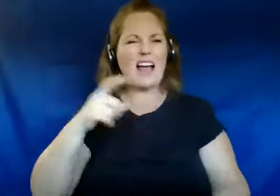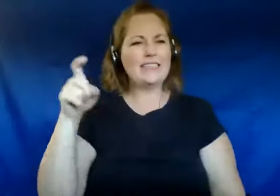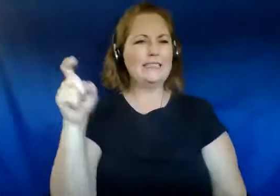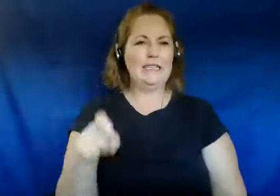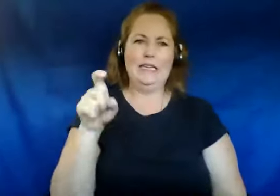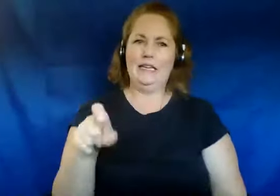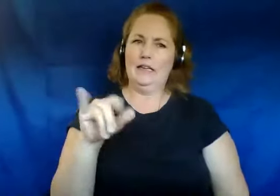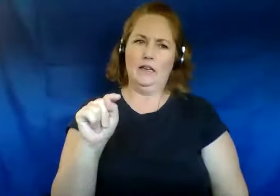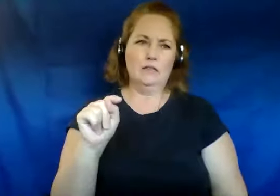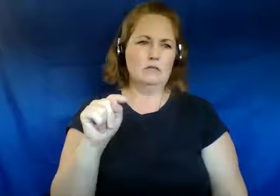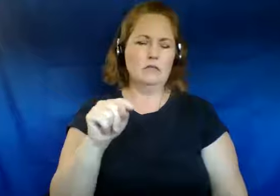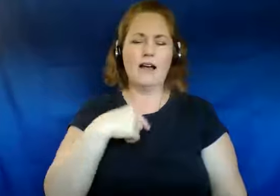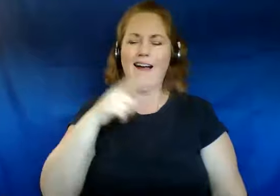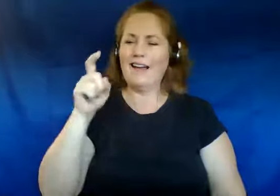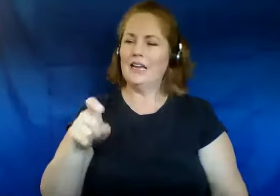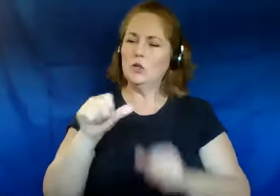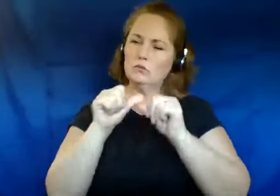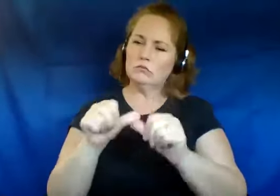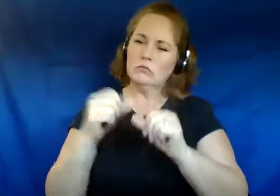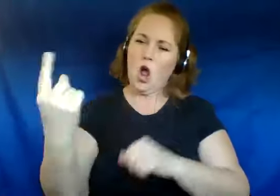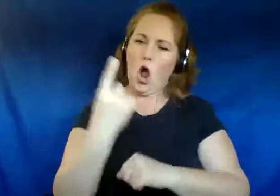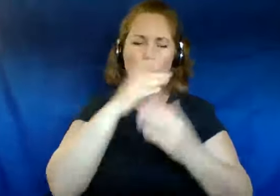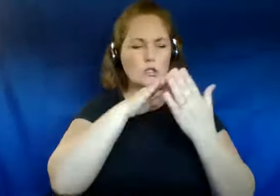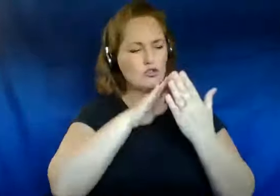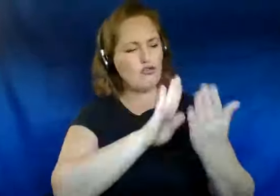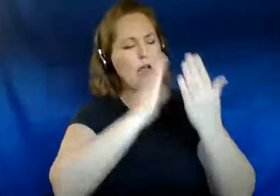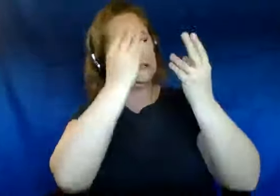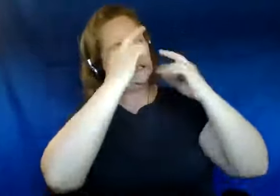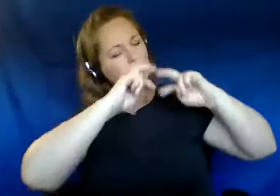constantly be addressing my thinking.